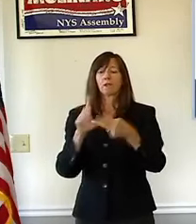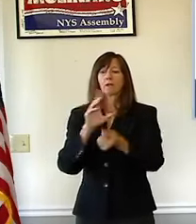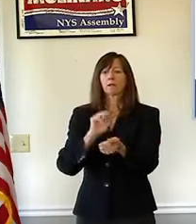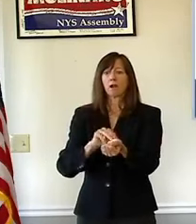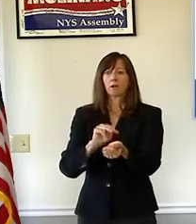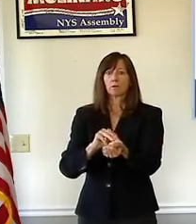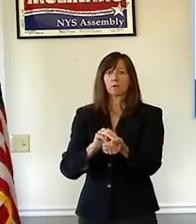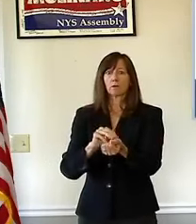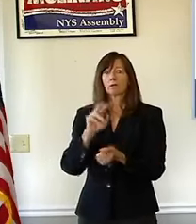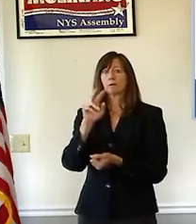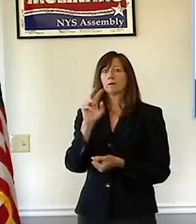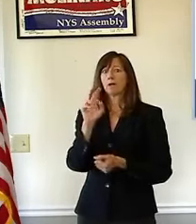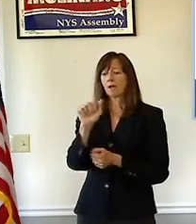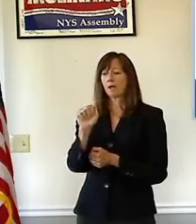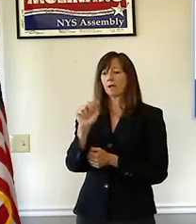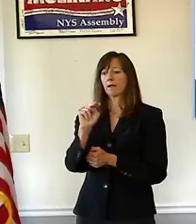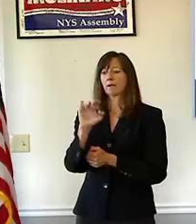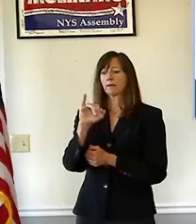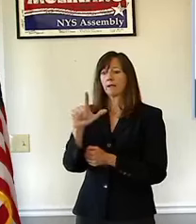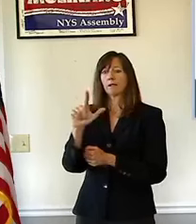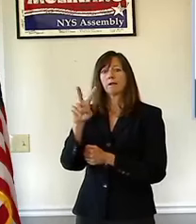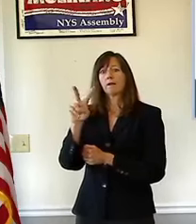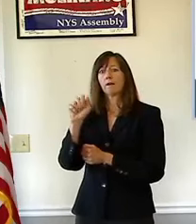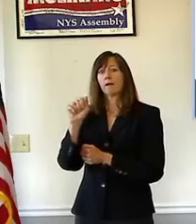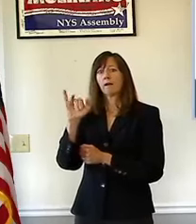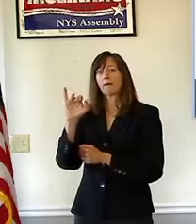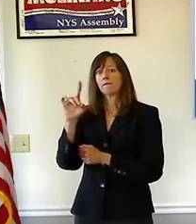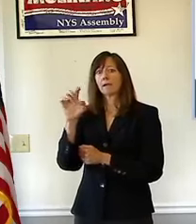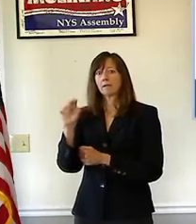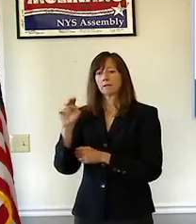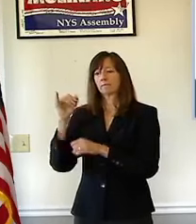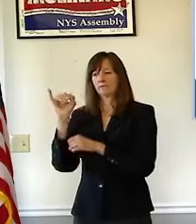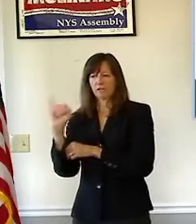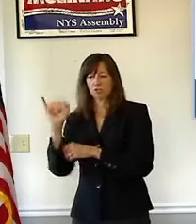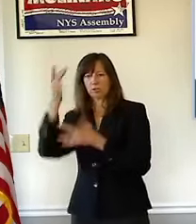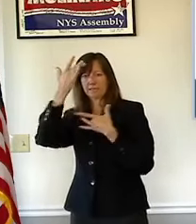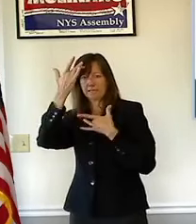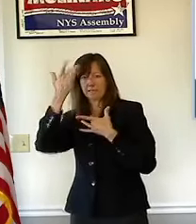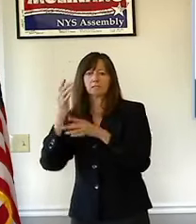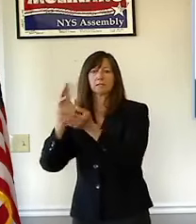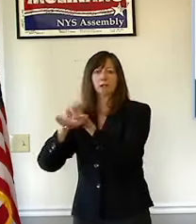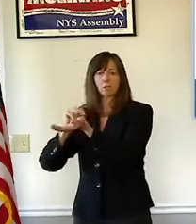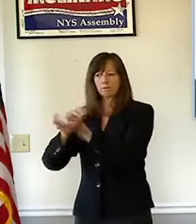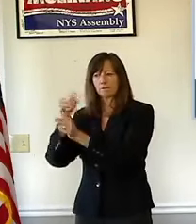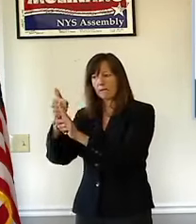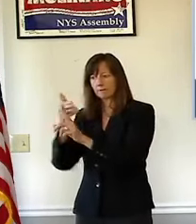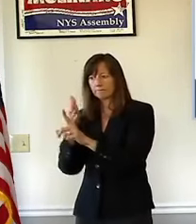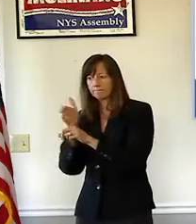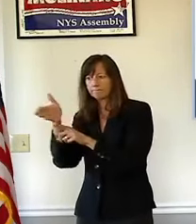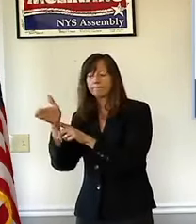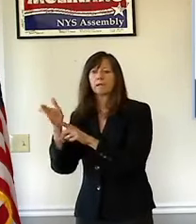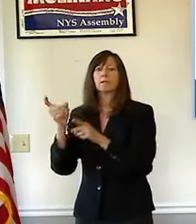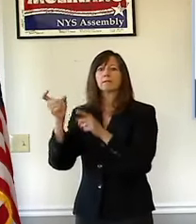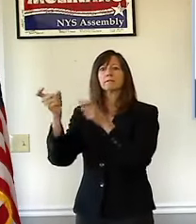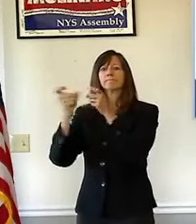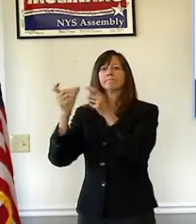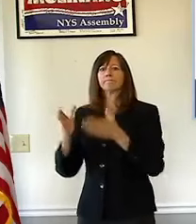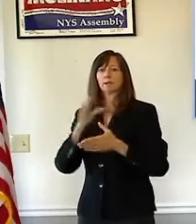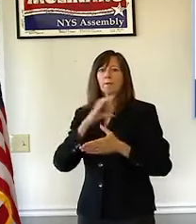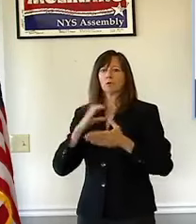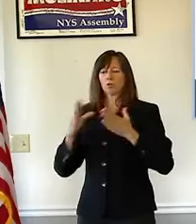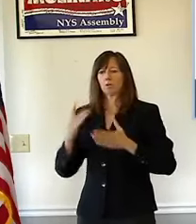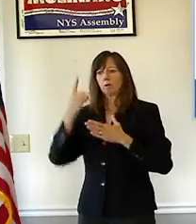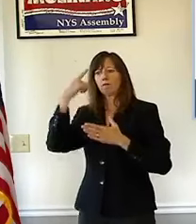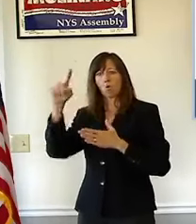Wythian is an infectious disease doctor and Dutchess County's commissioner of the Department of Behavioral and Community Health. He's on the phone this